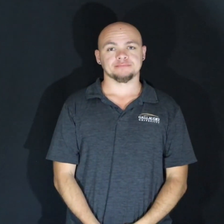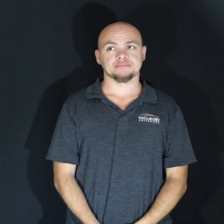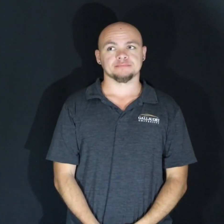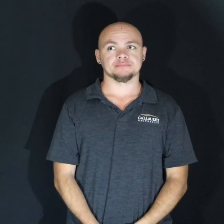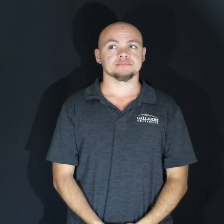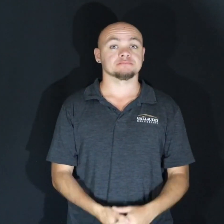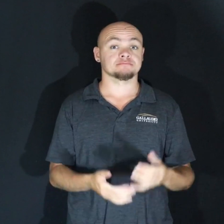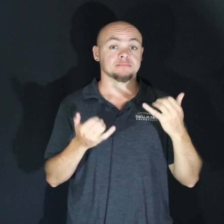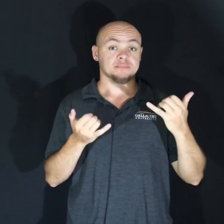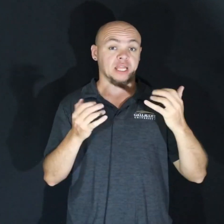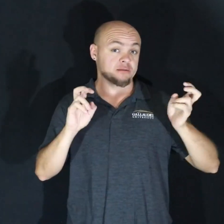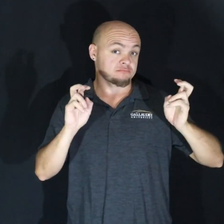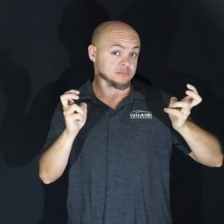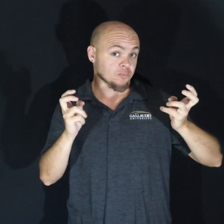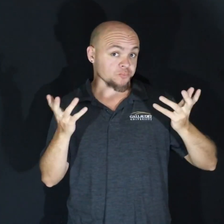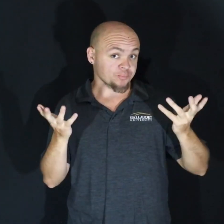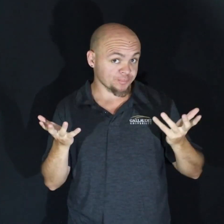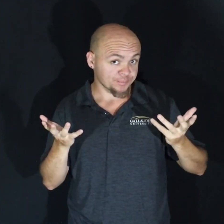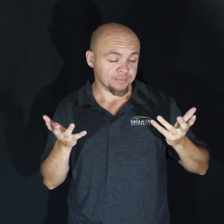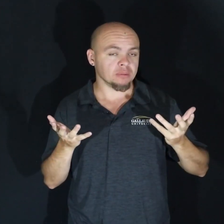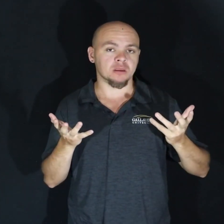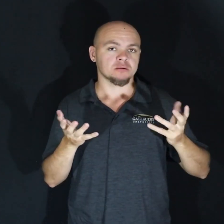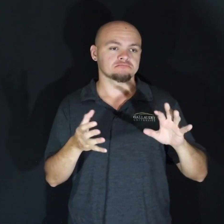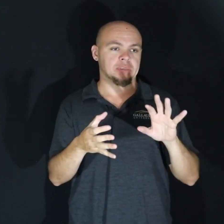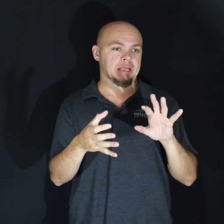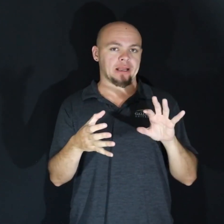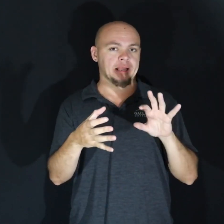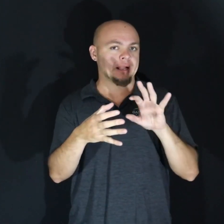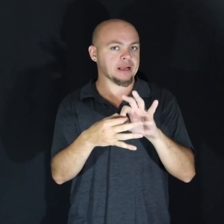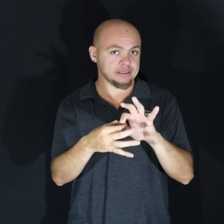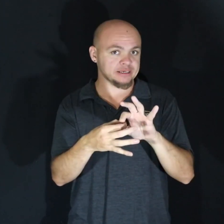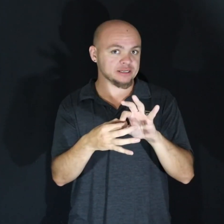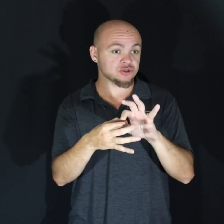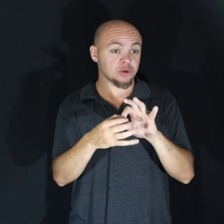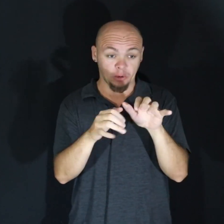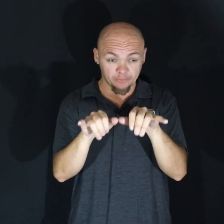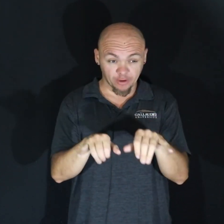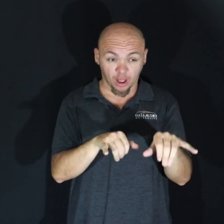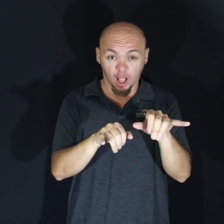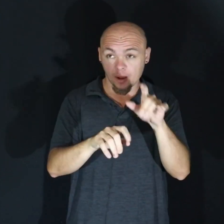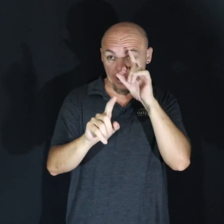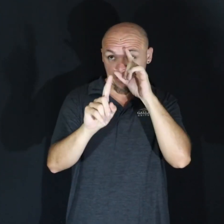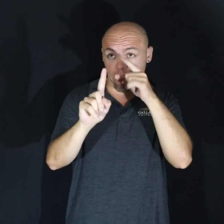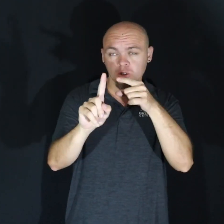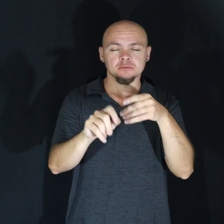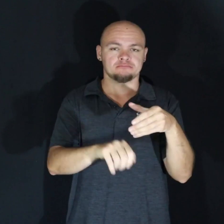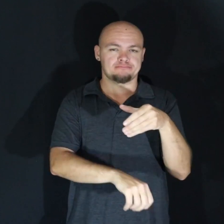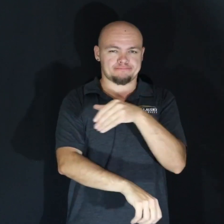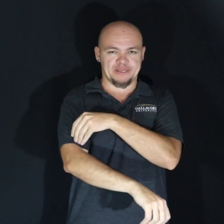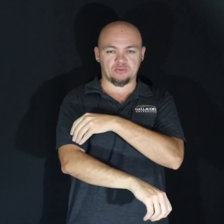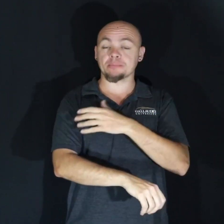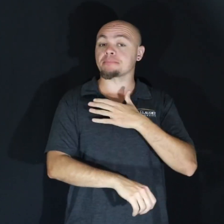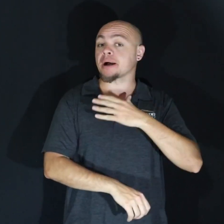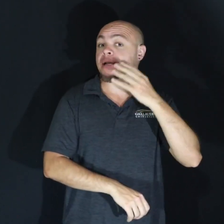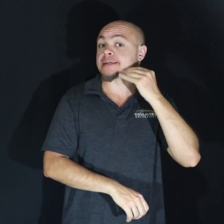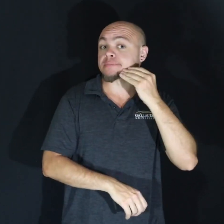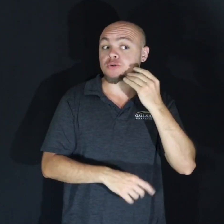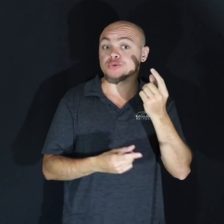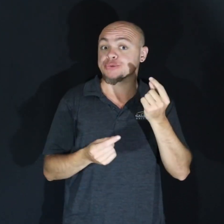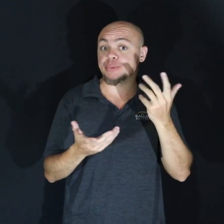I want to talk to you today about the power of connection through common purpose, based on my experience as a